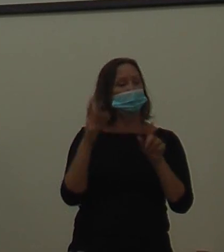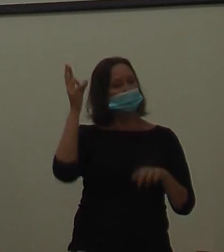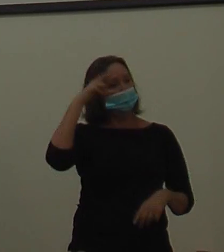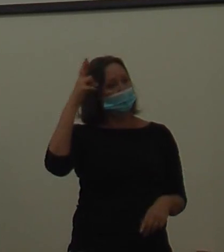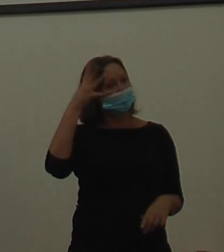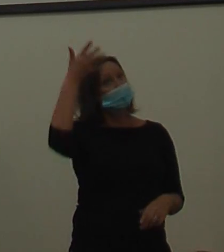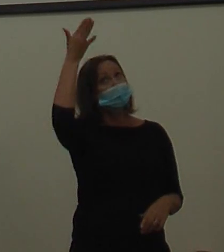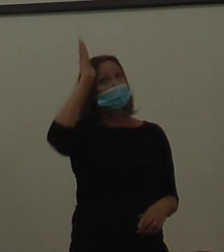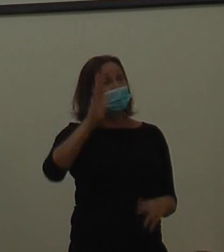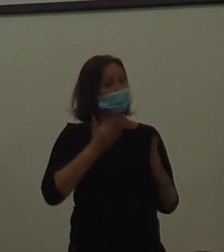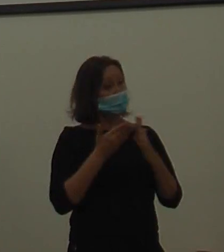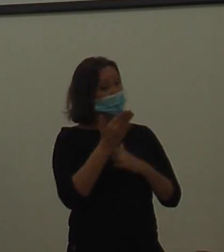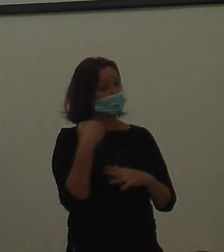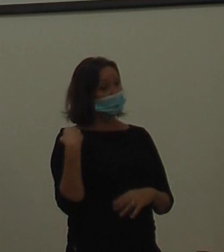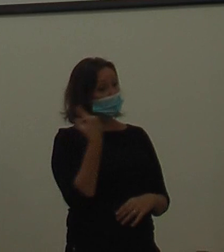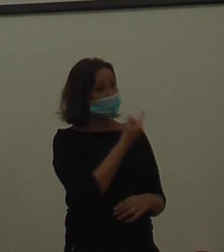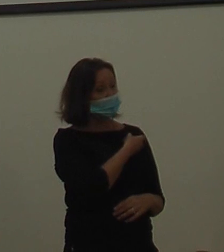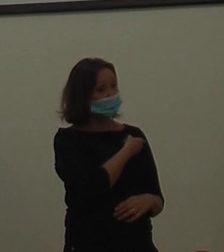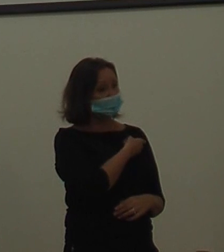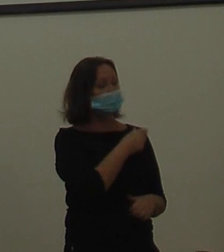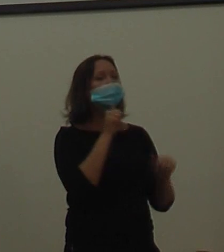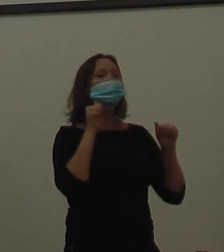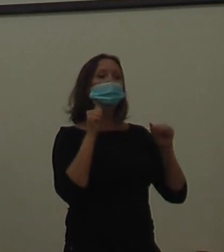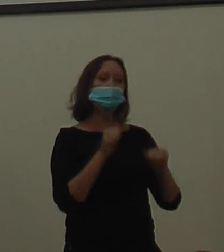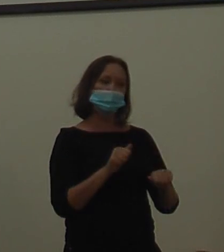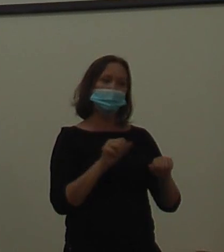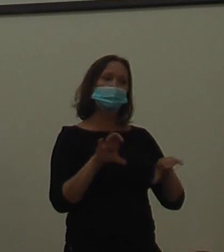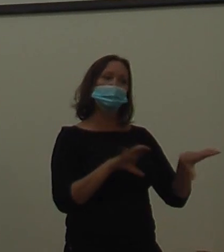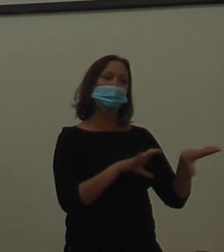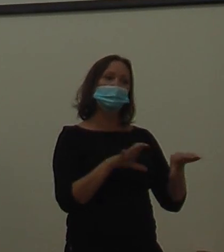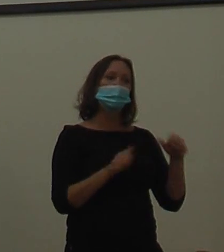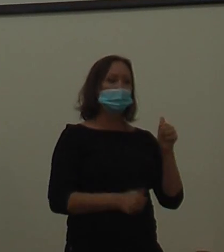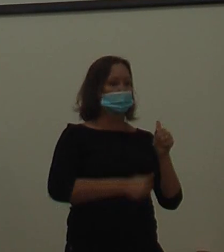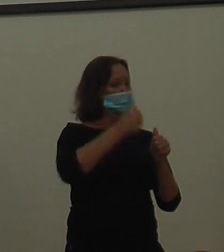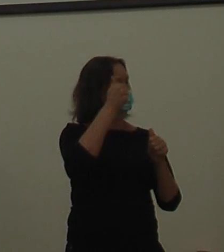through us, can do most anything.